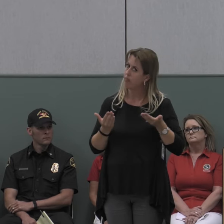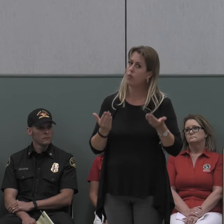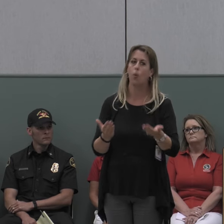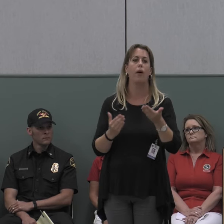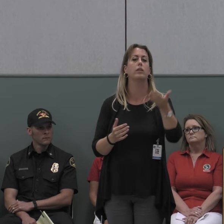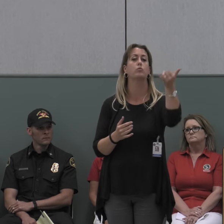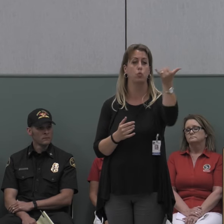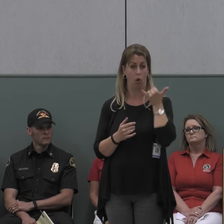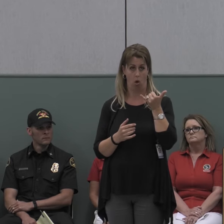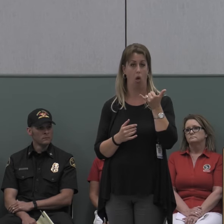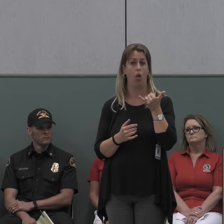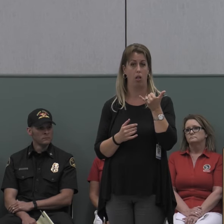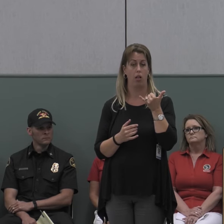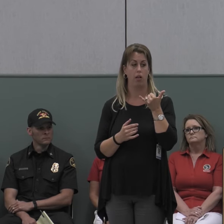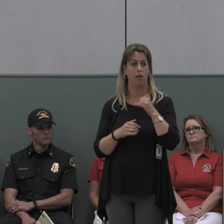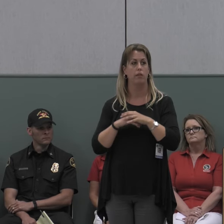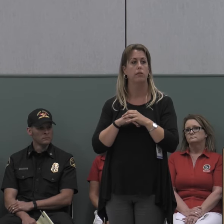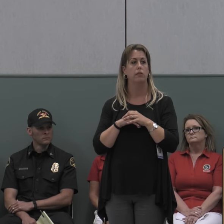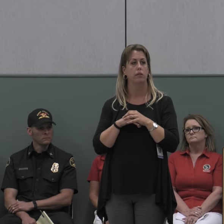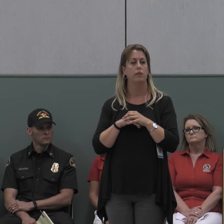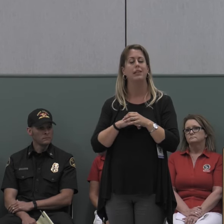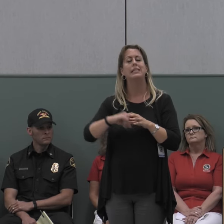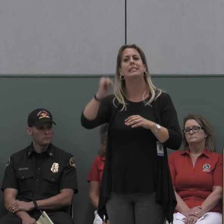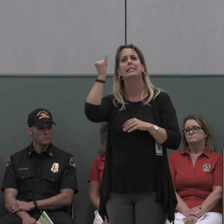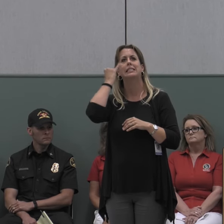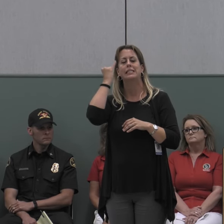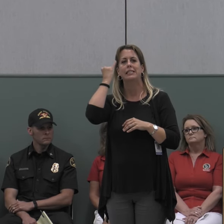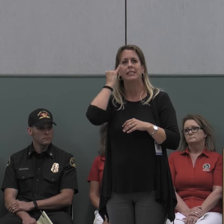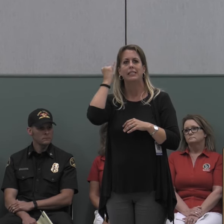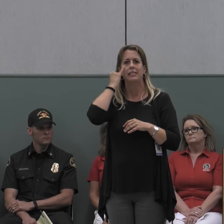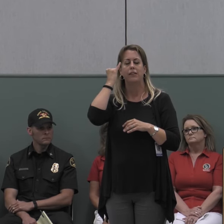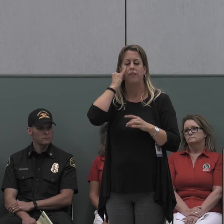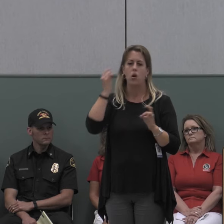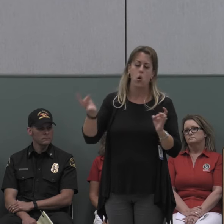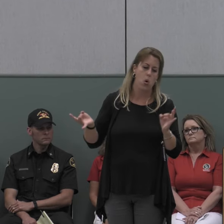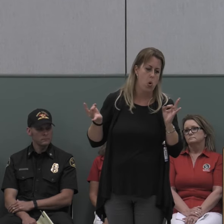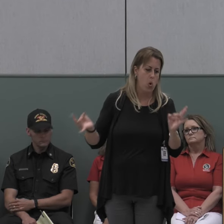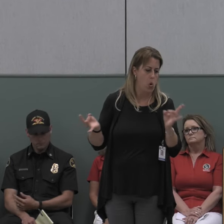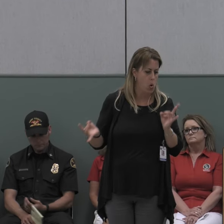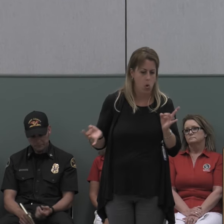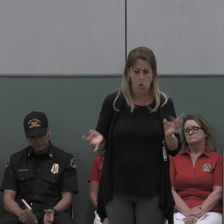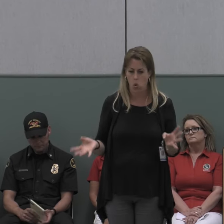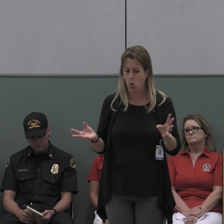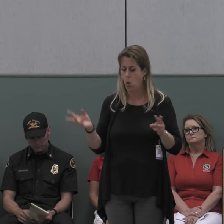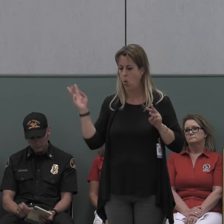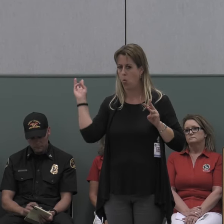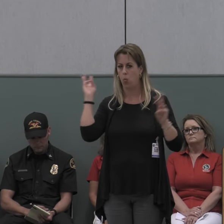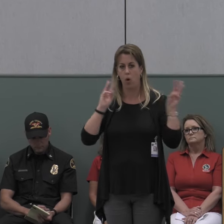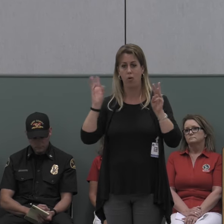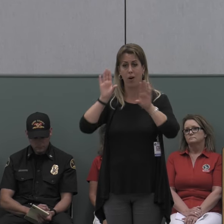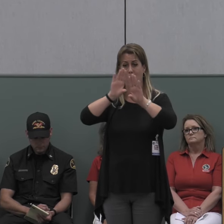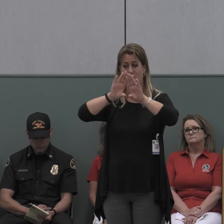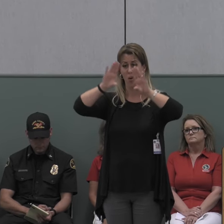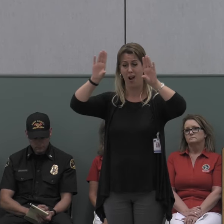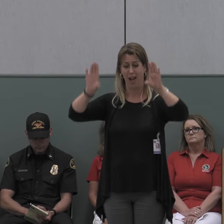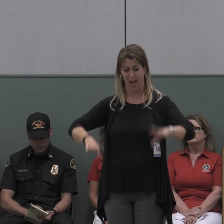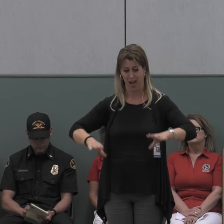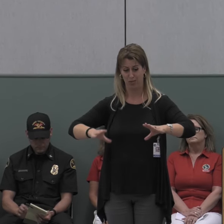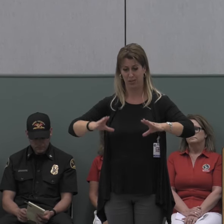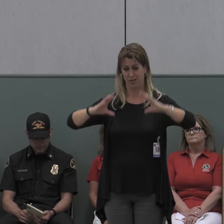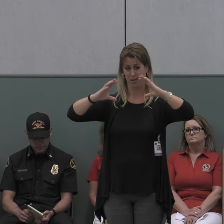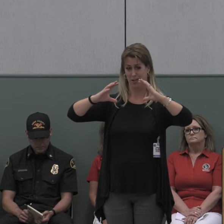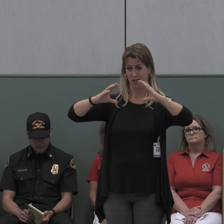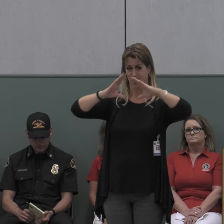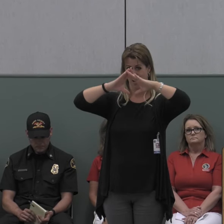call. If you're incredibly worried, okay, I mean, like the side of the house has collapsed a little bit,